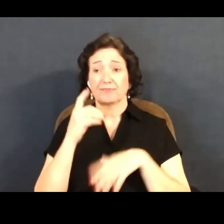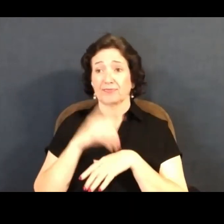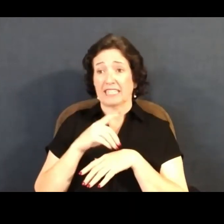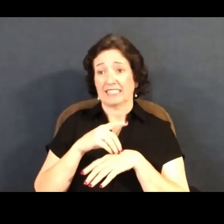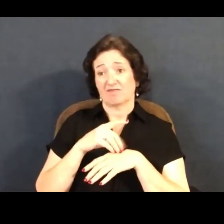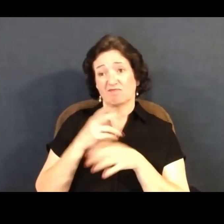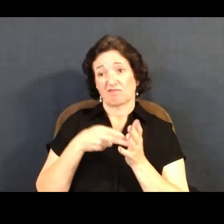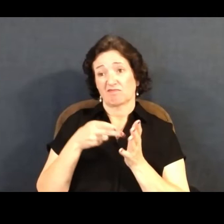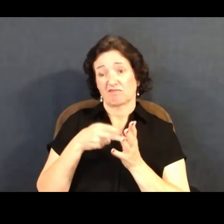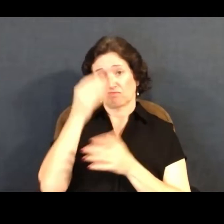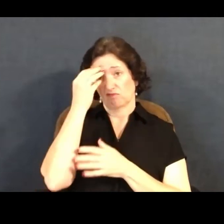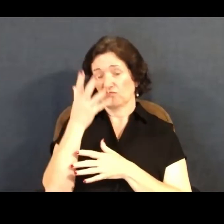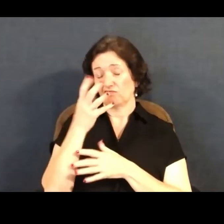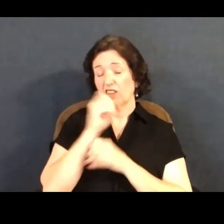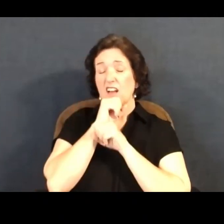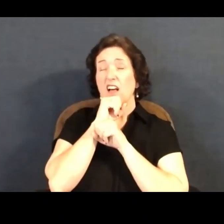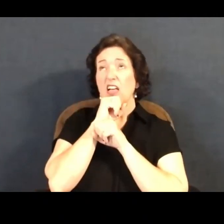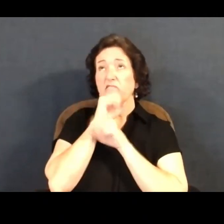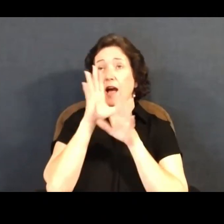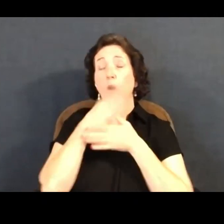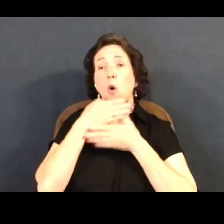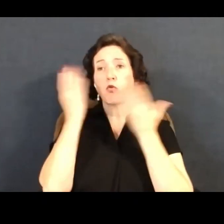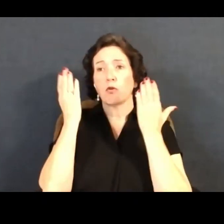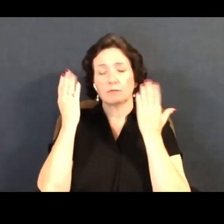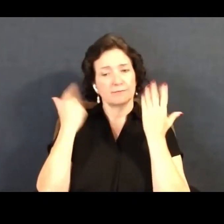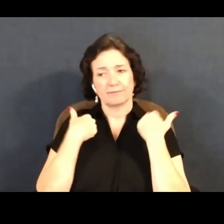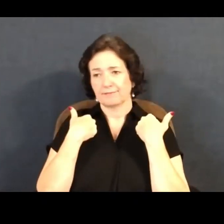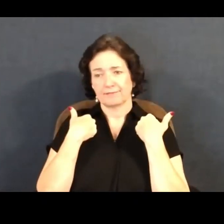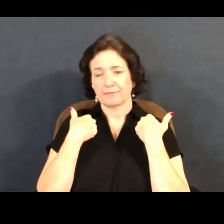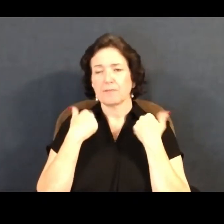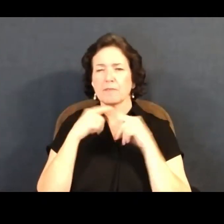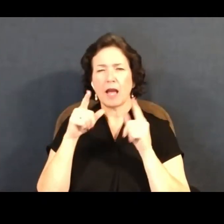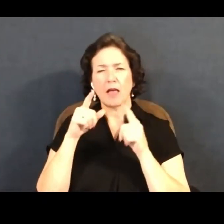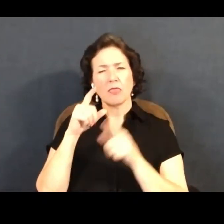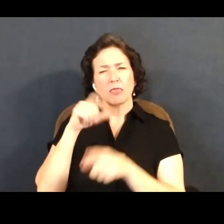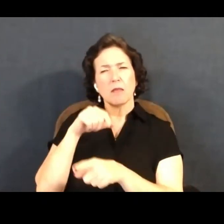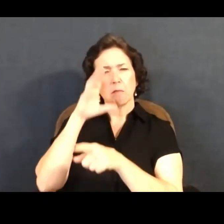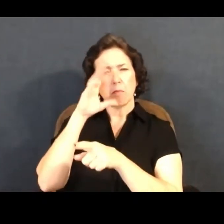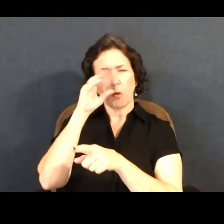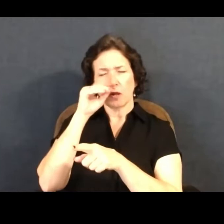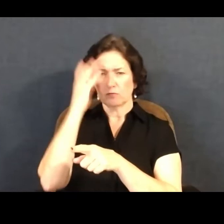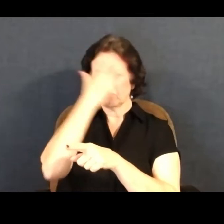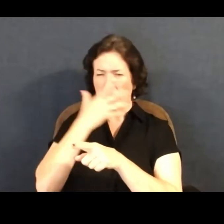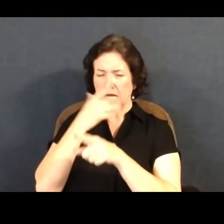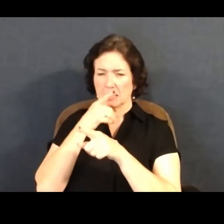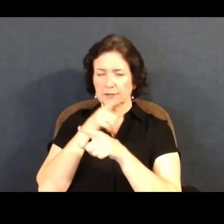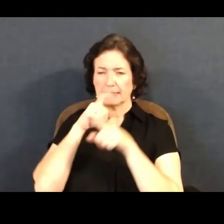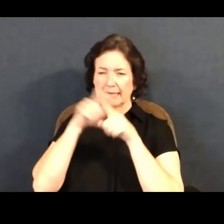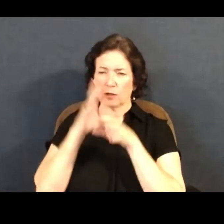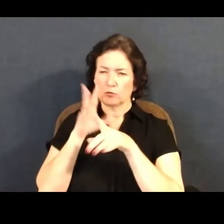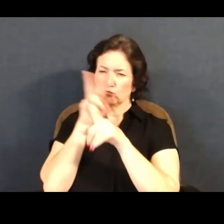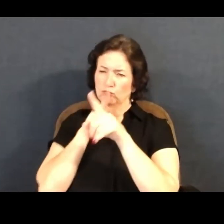said, absolutely none whatsoever. But there was something in the boy's face. And so that is how